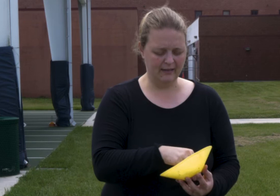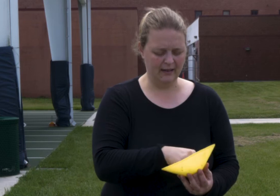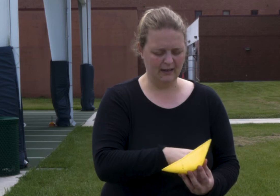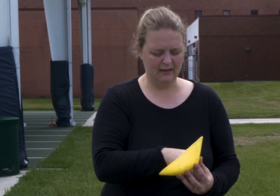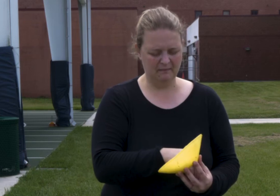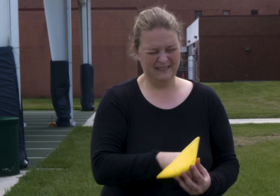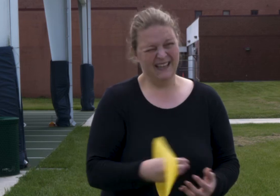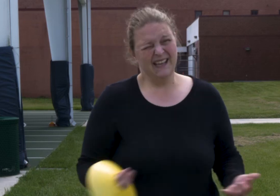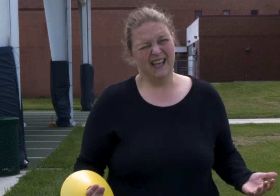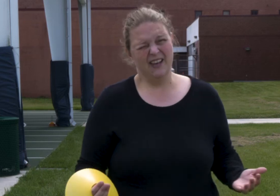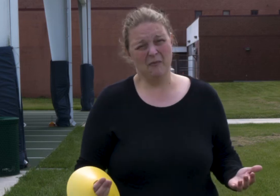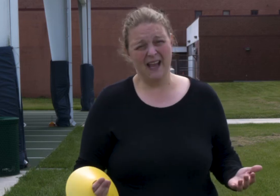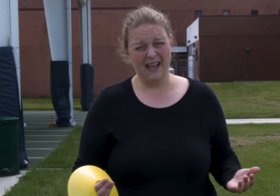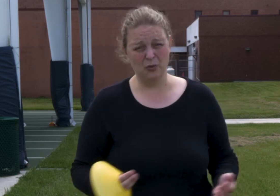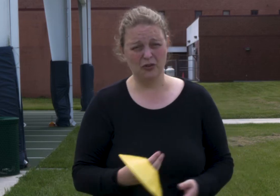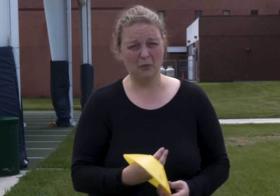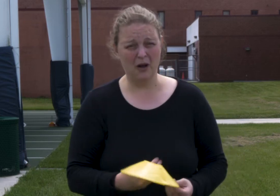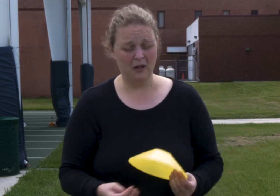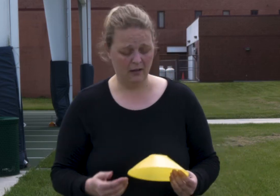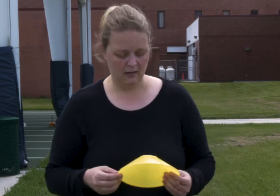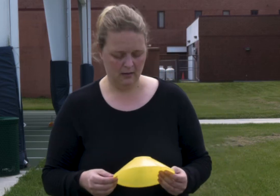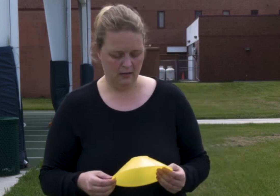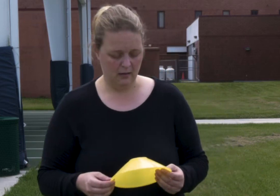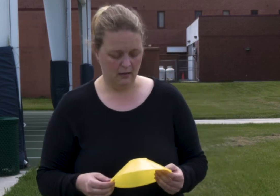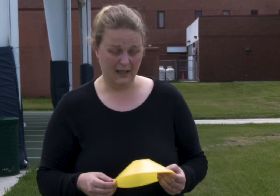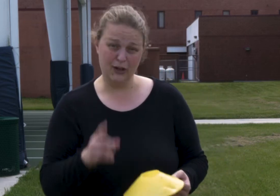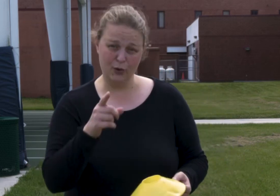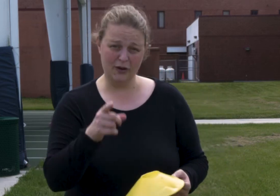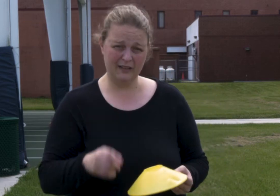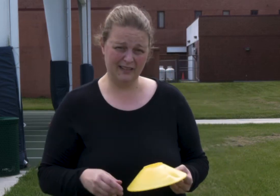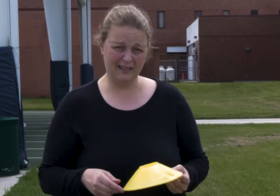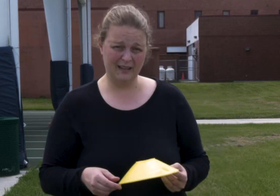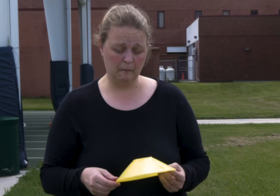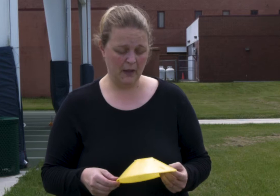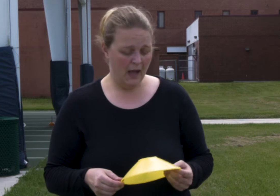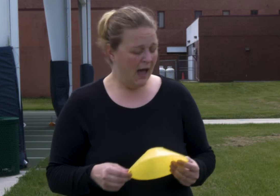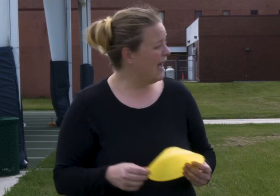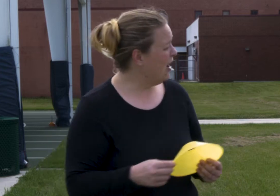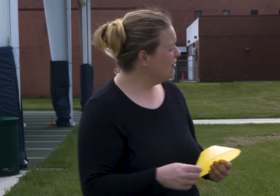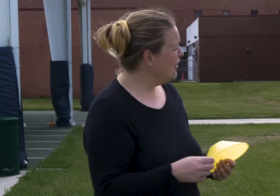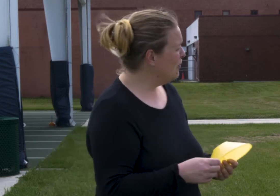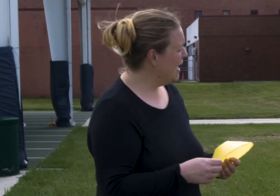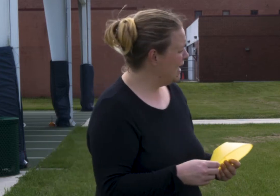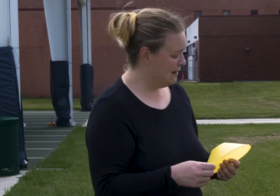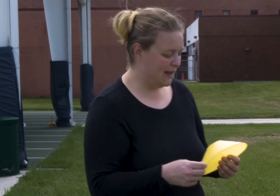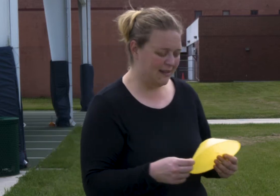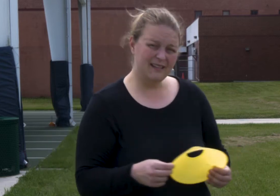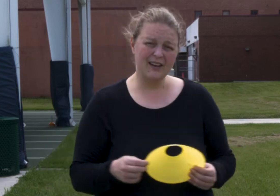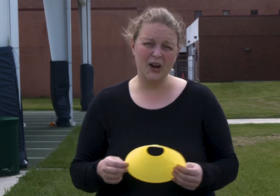bracelet if my hand were small, like yours. I also bet that this